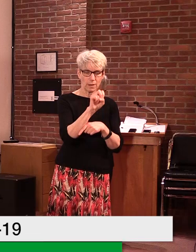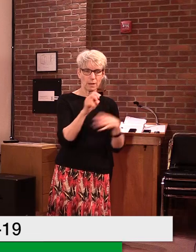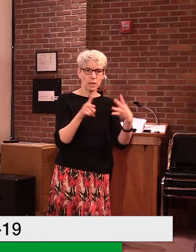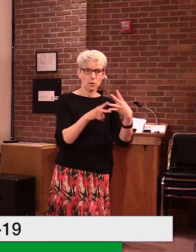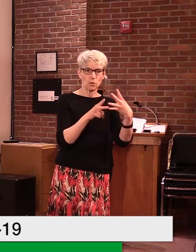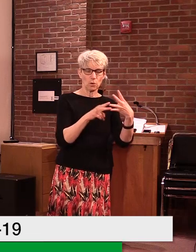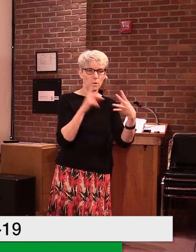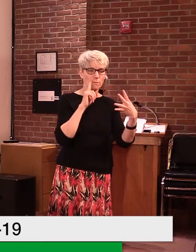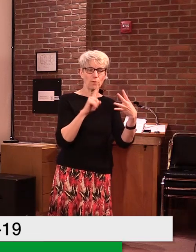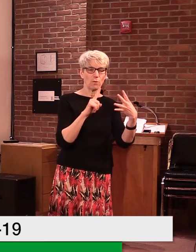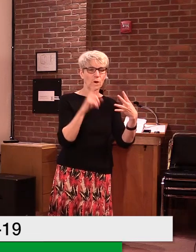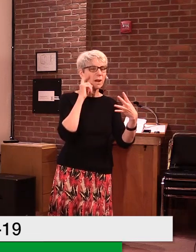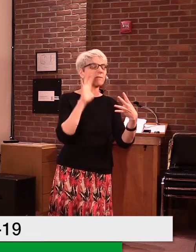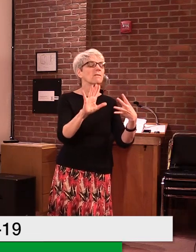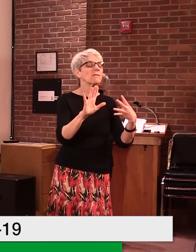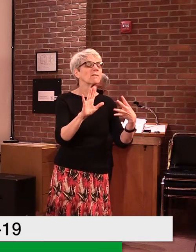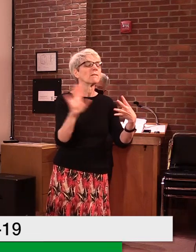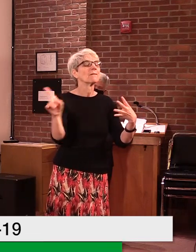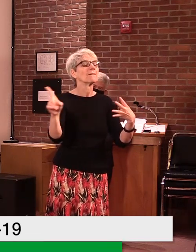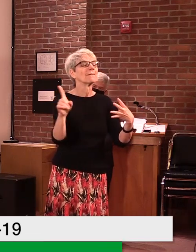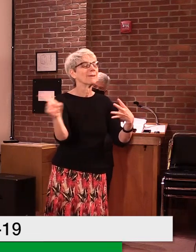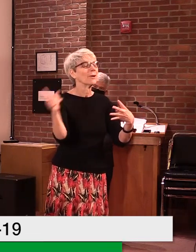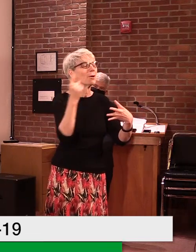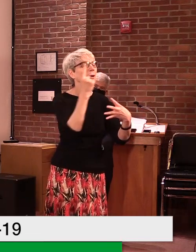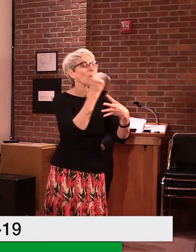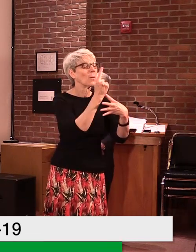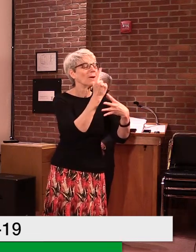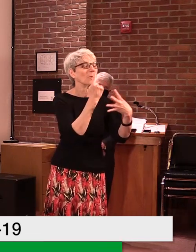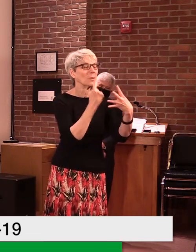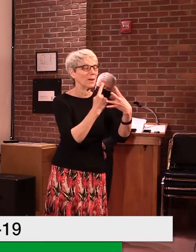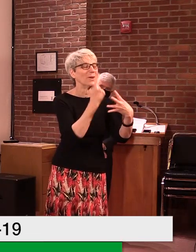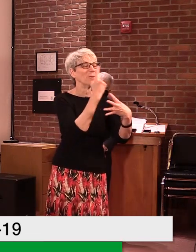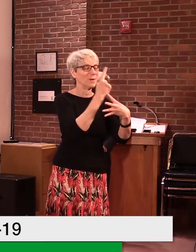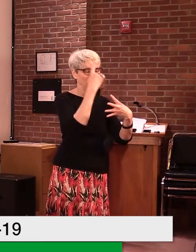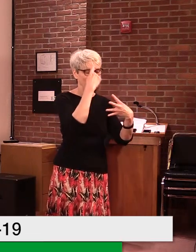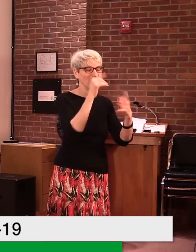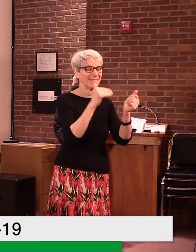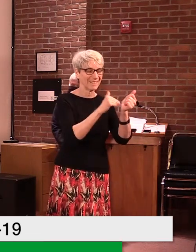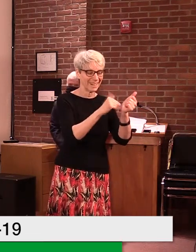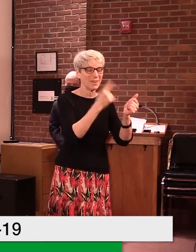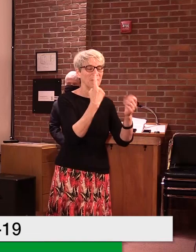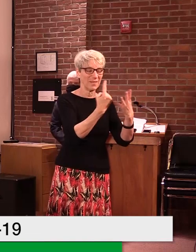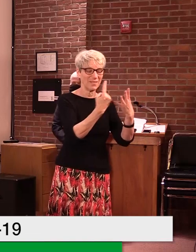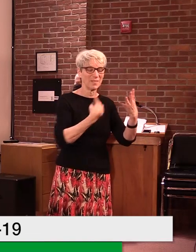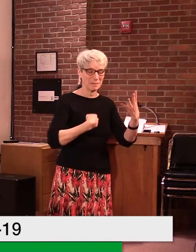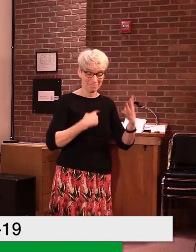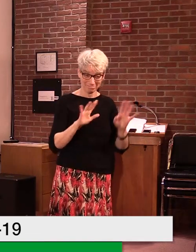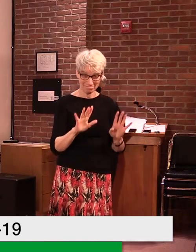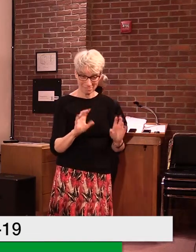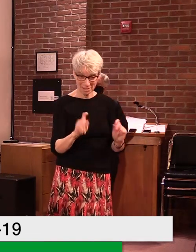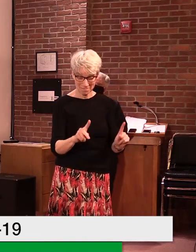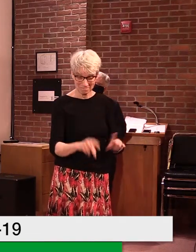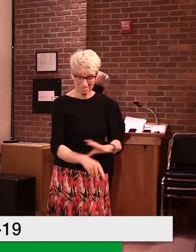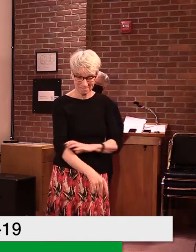How about one? One. How about one for each? Okay. Can we negotiate?